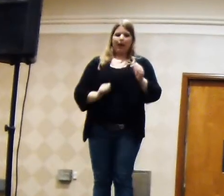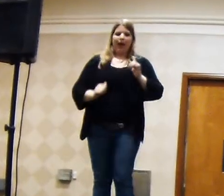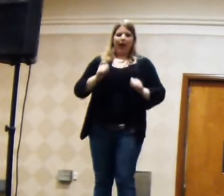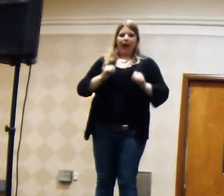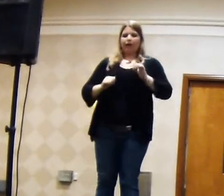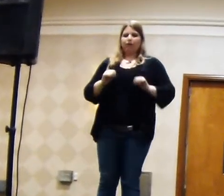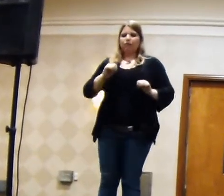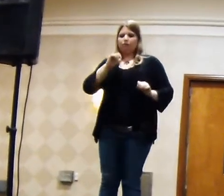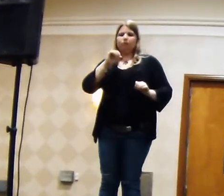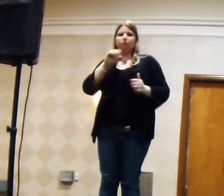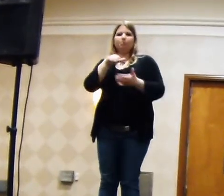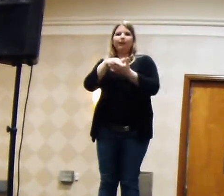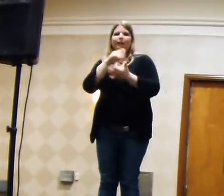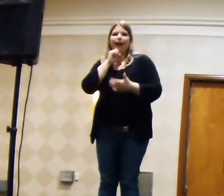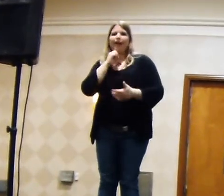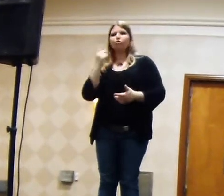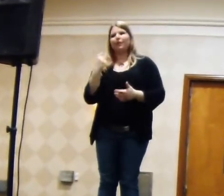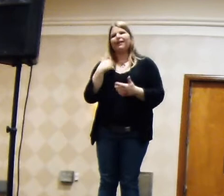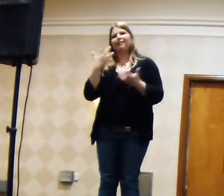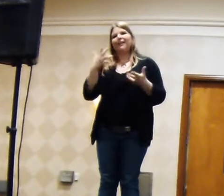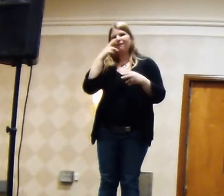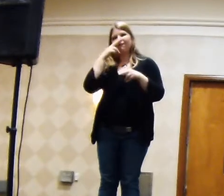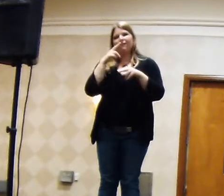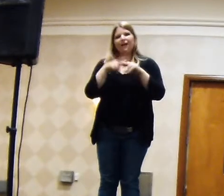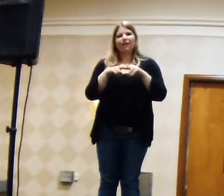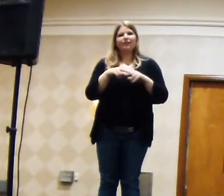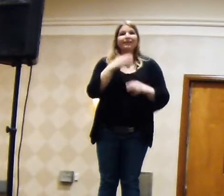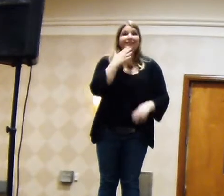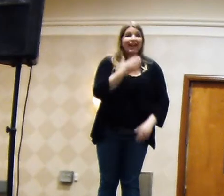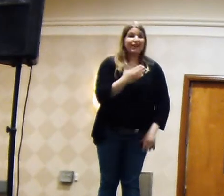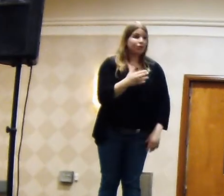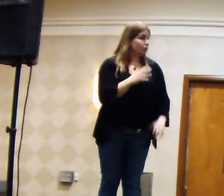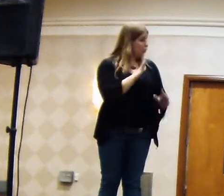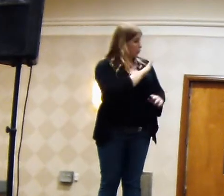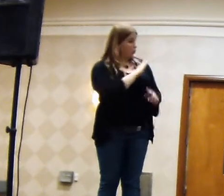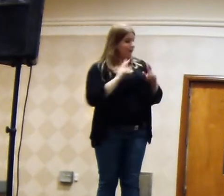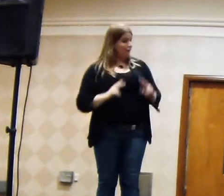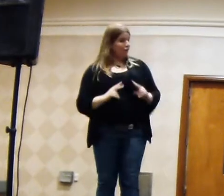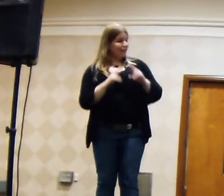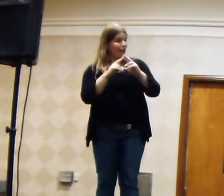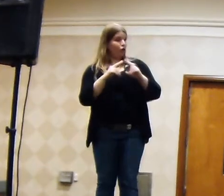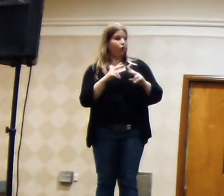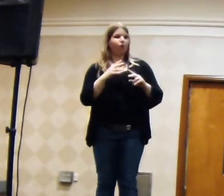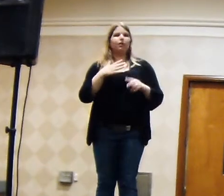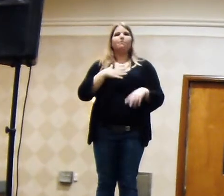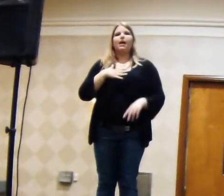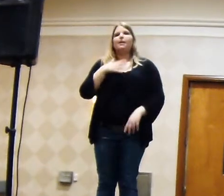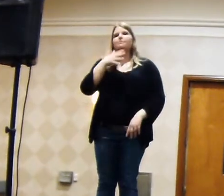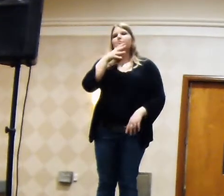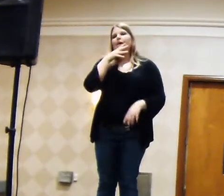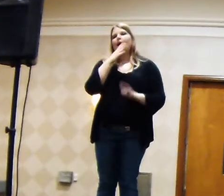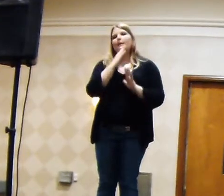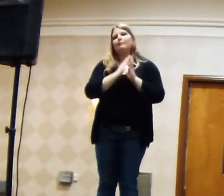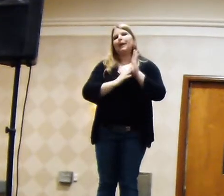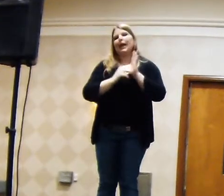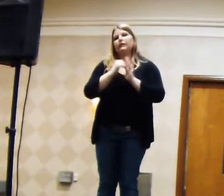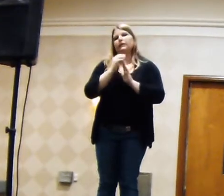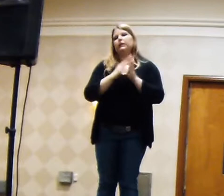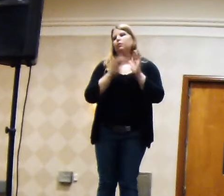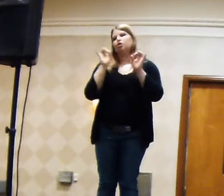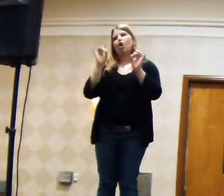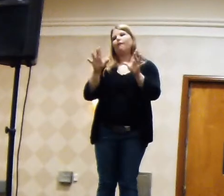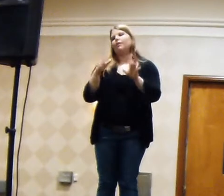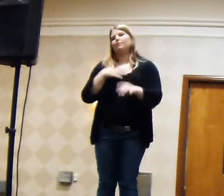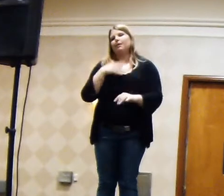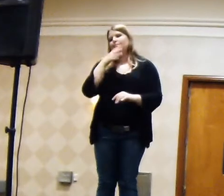I had a lot of fun with him. Yeah. Thank you for your beautiful question. How was your volcano work? My mother painted over this volcano. It was such a terrible painting. She